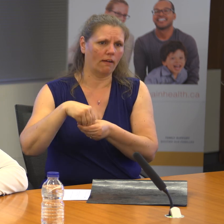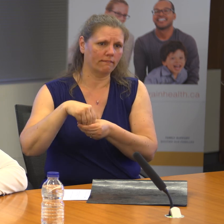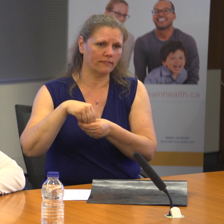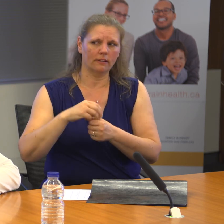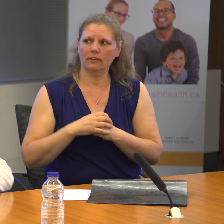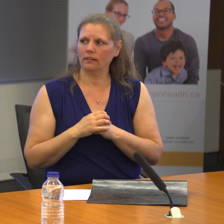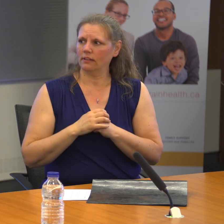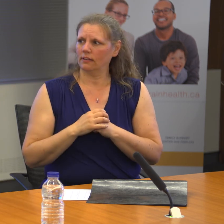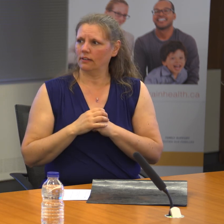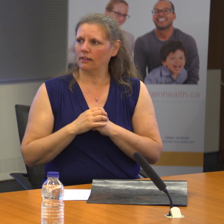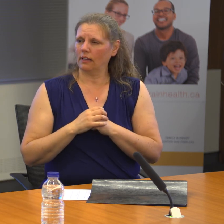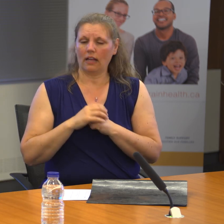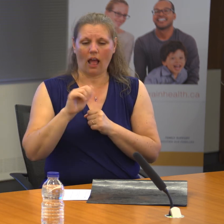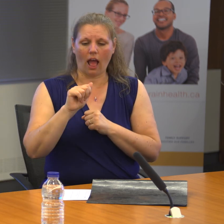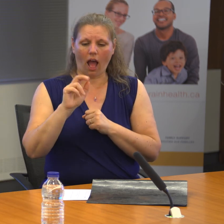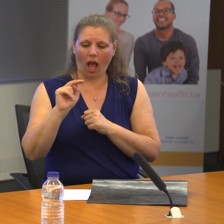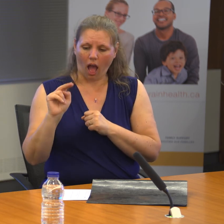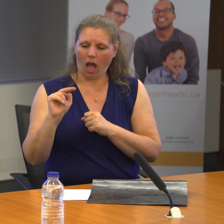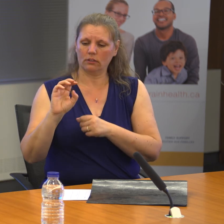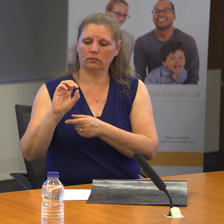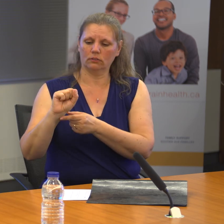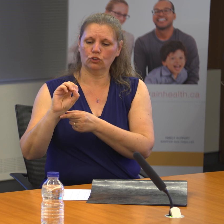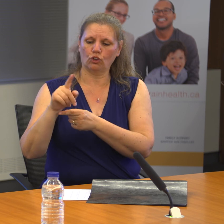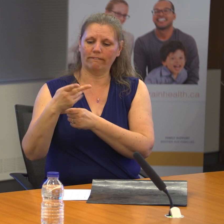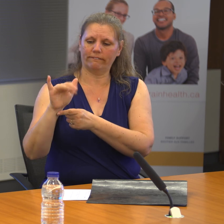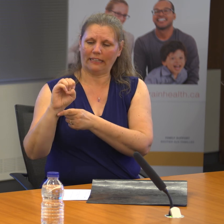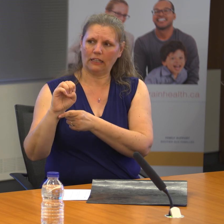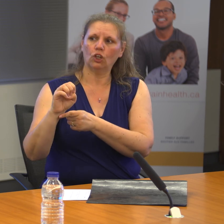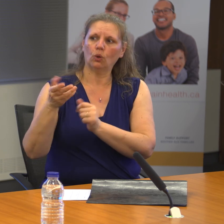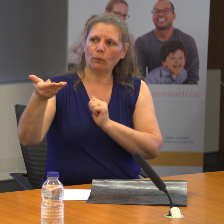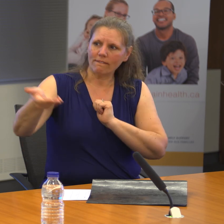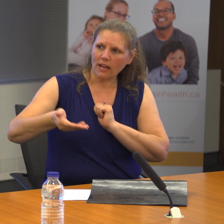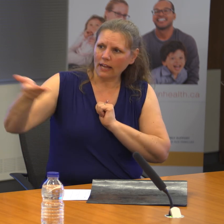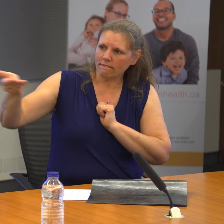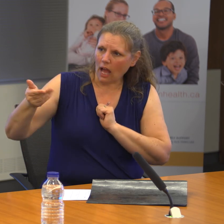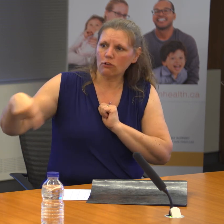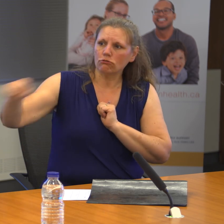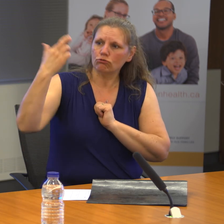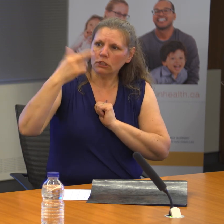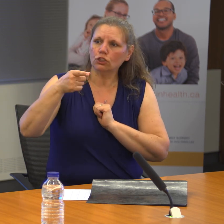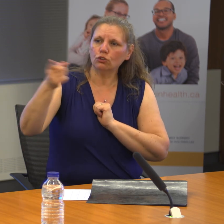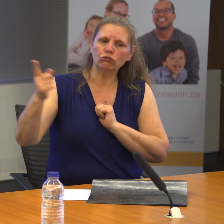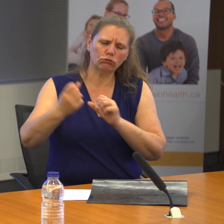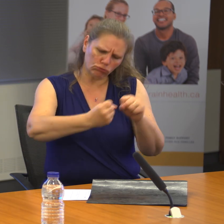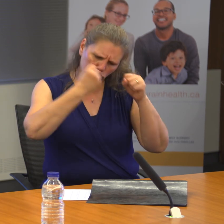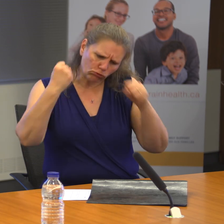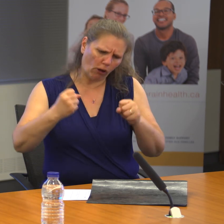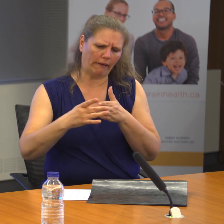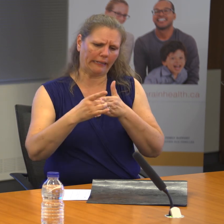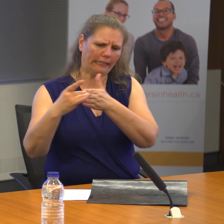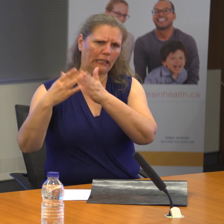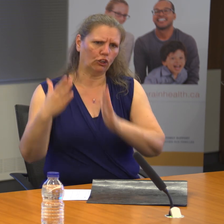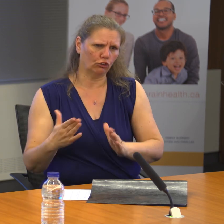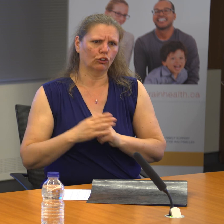And Aunt Sophie, we invited you because you are such tremendous leaders. And you're both